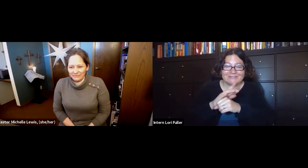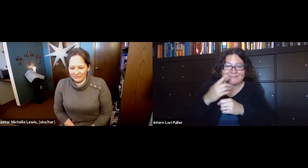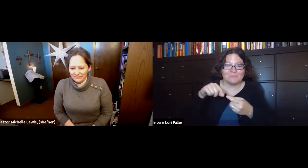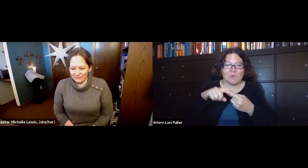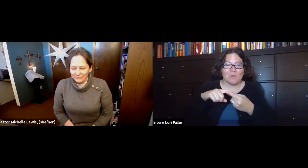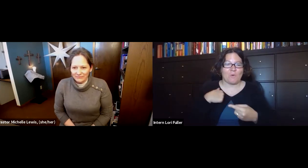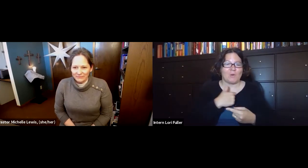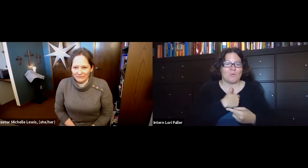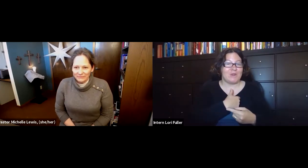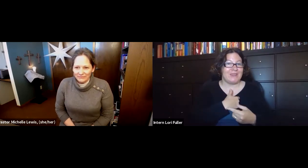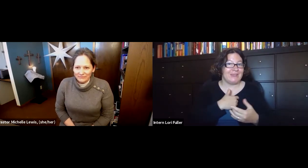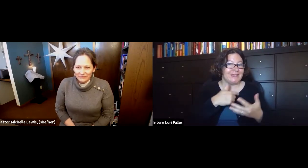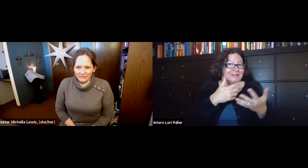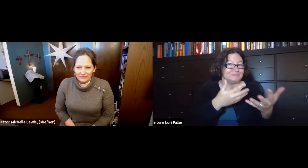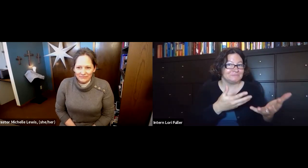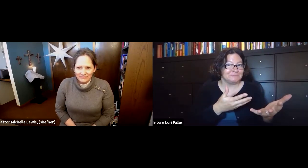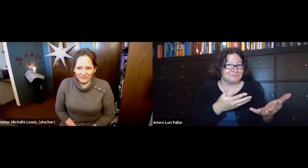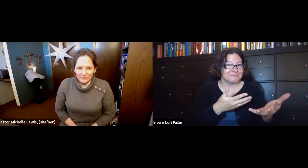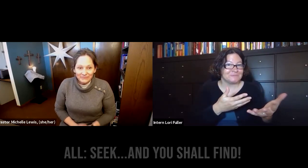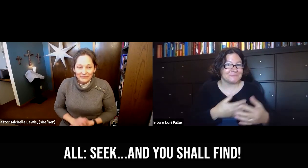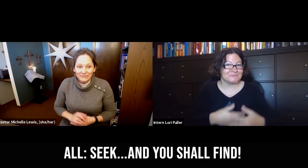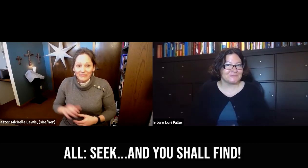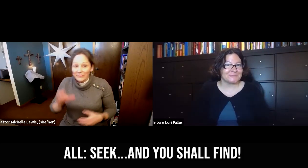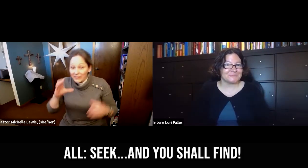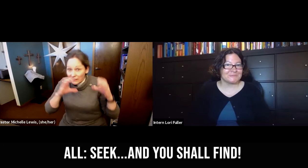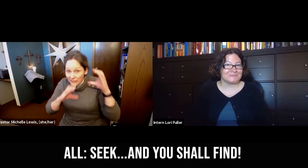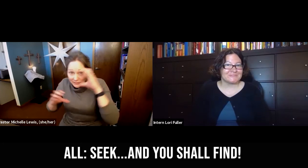Jesus promises, when we